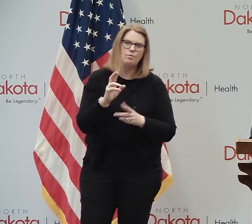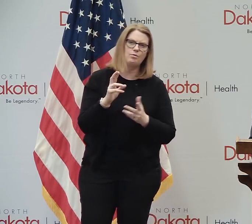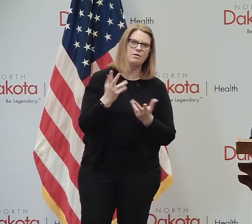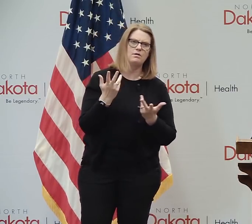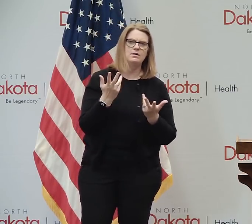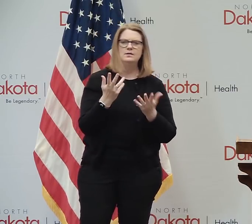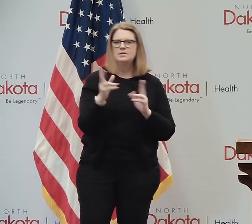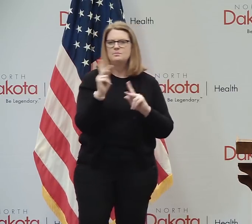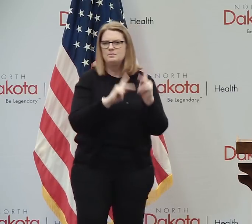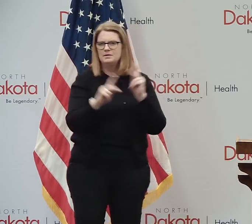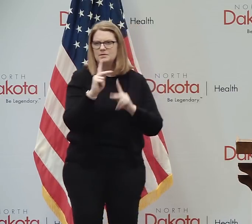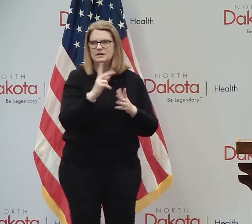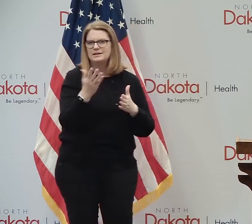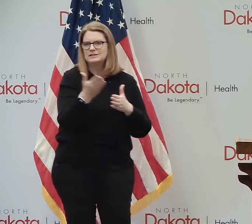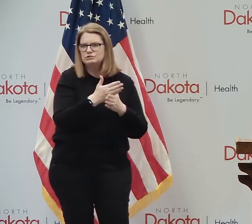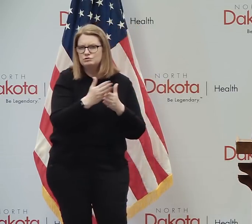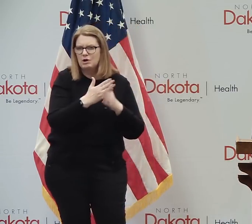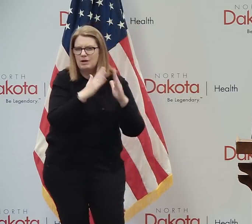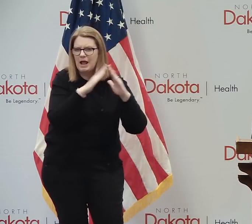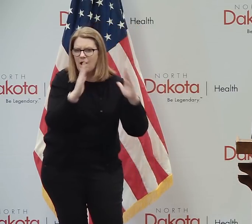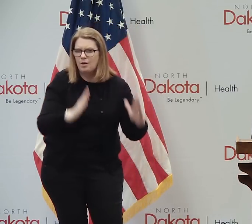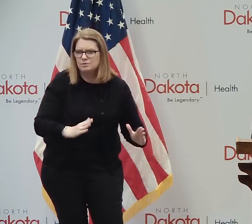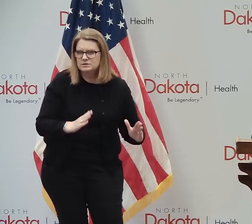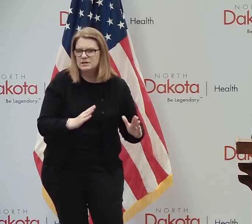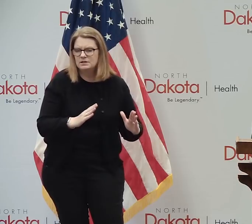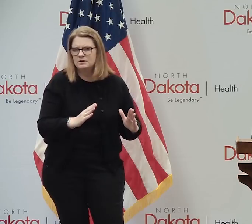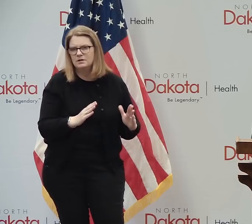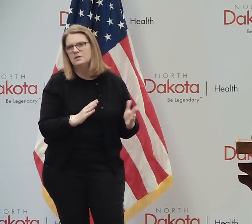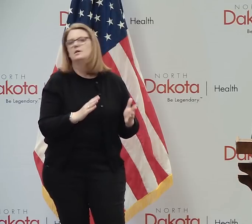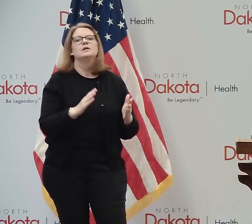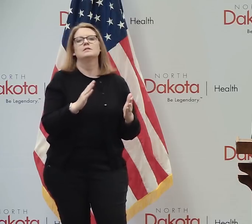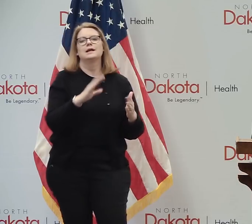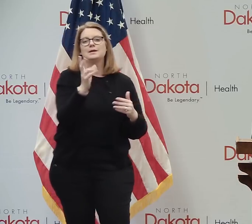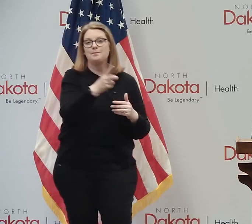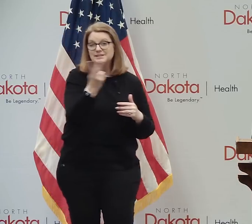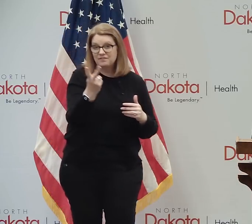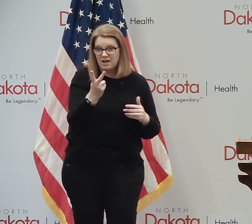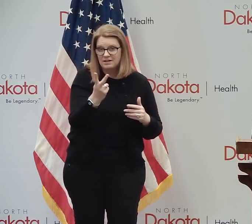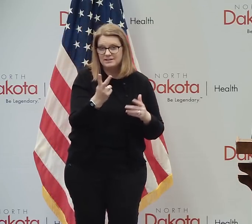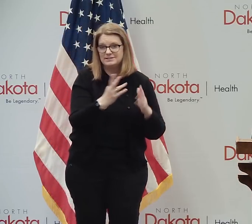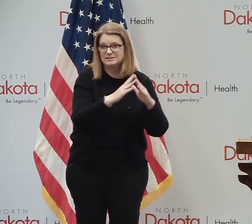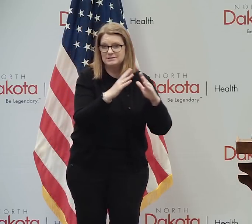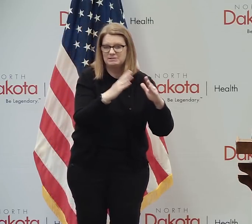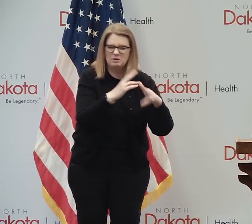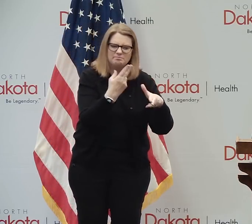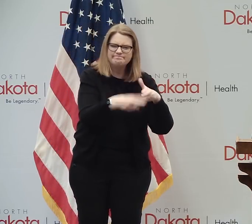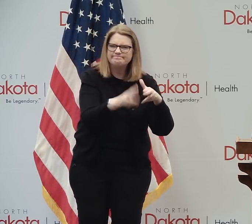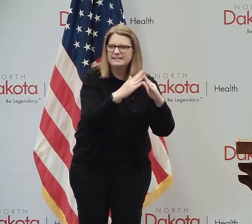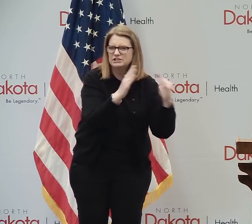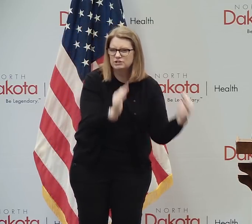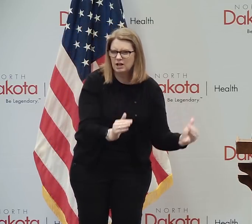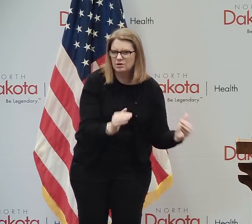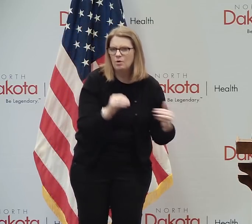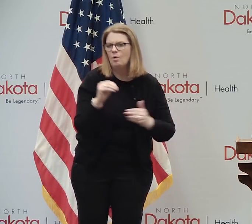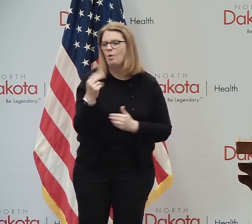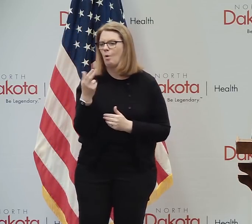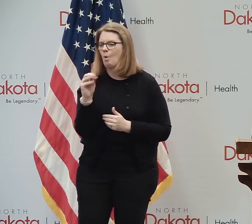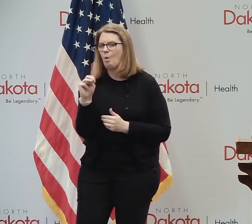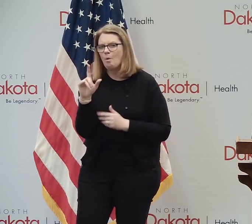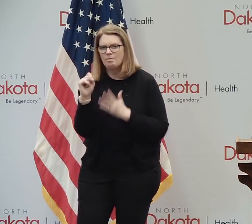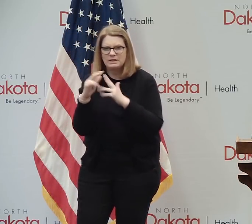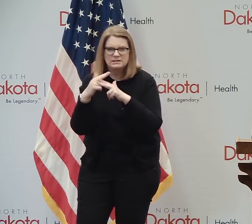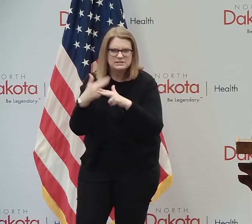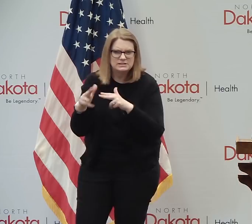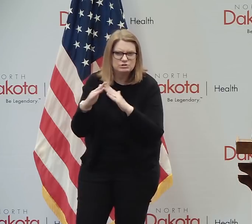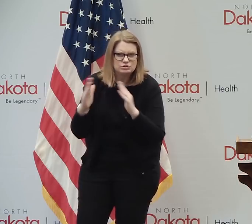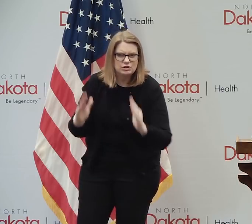in shared housing, such as domestic violence shelters or homeless shelters